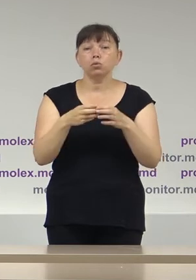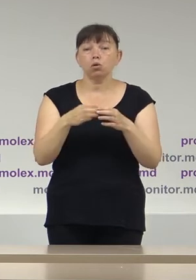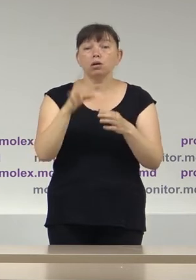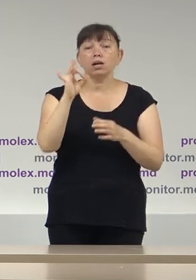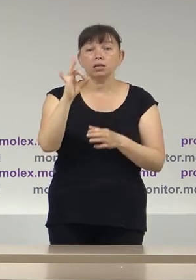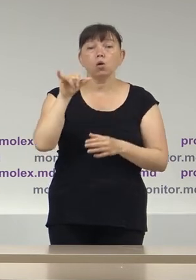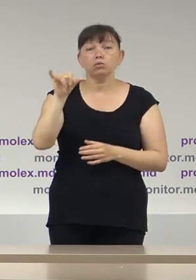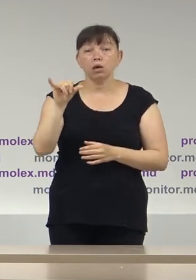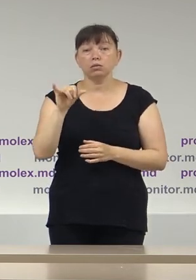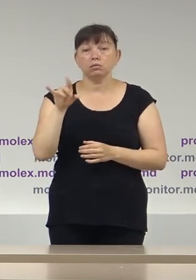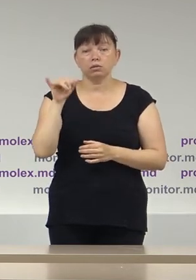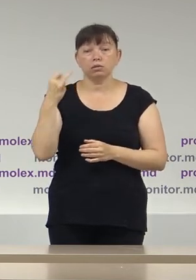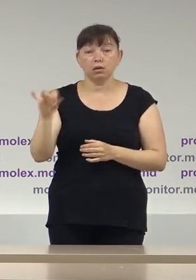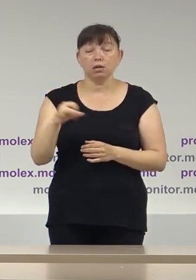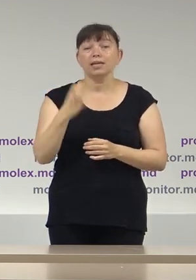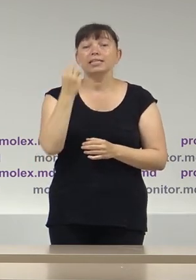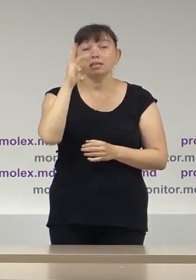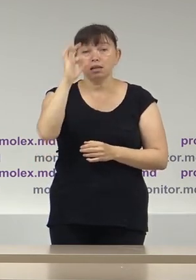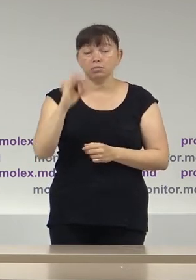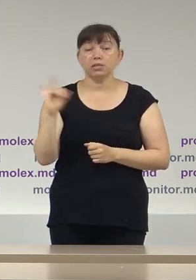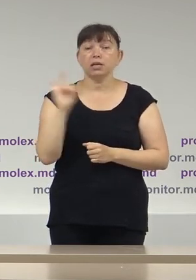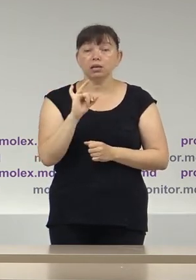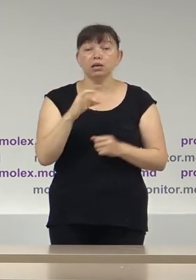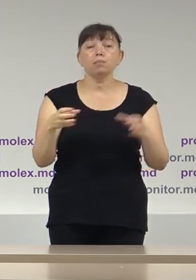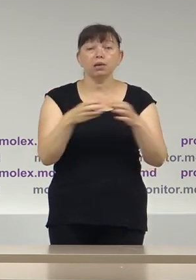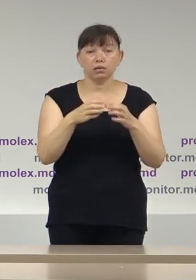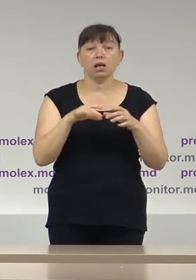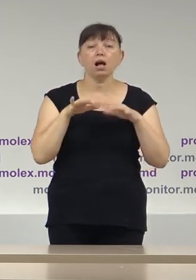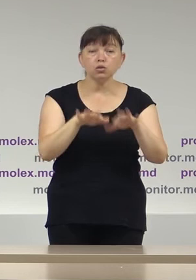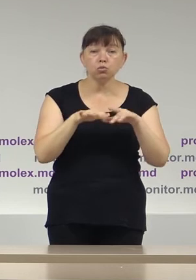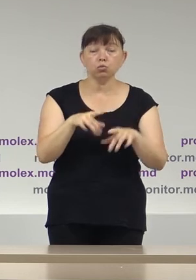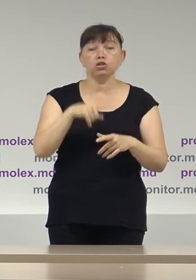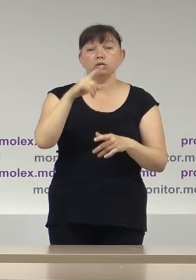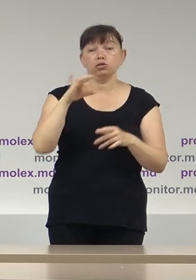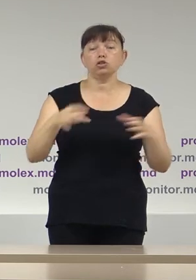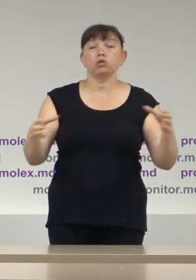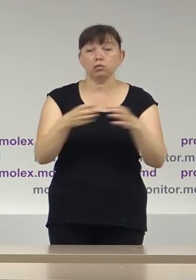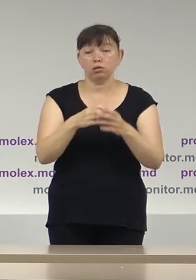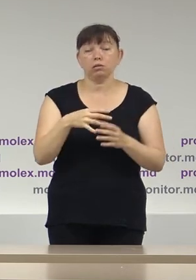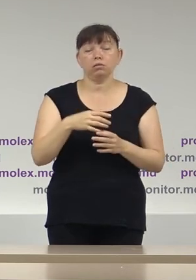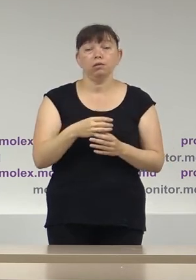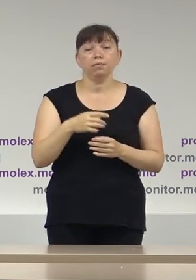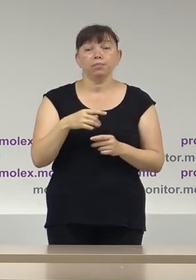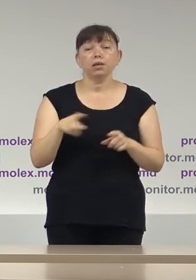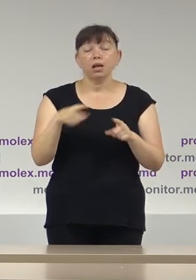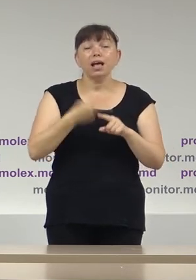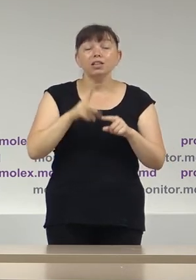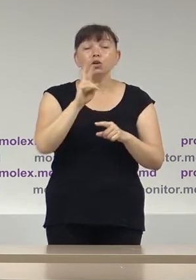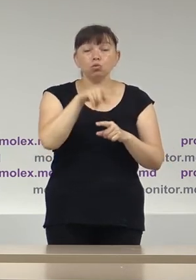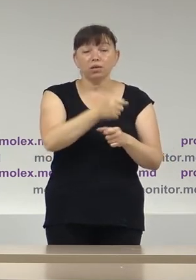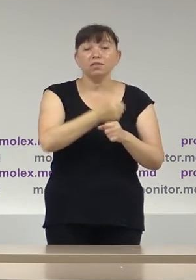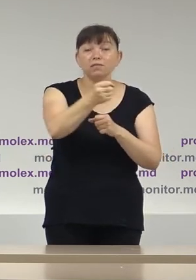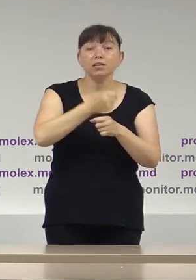socialists, 27%, electoral bloc Renato Usati, 13%, and Actions and Solidarity